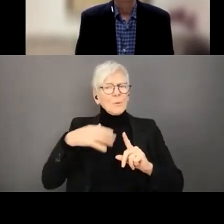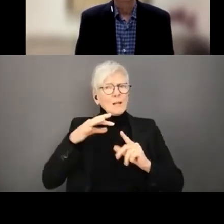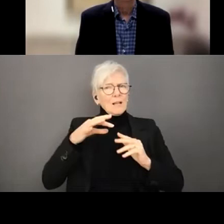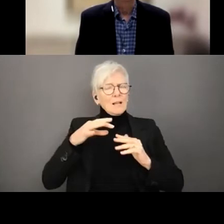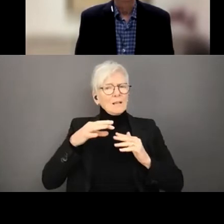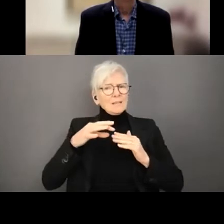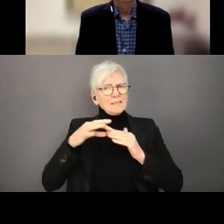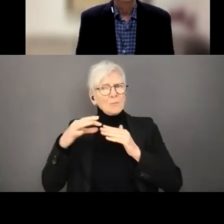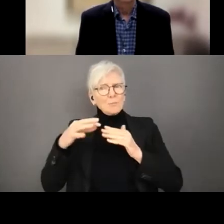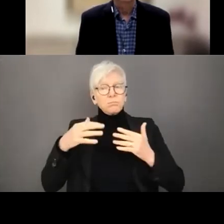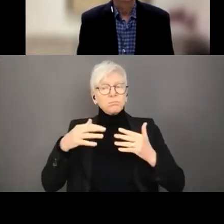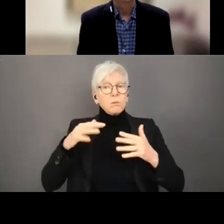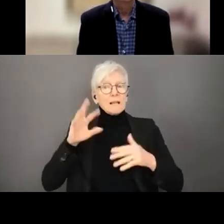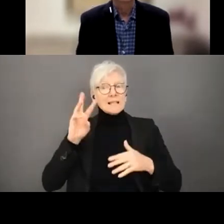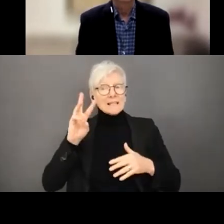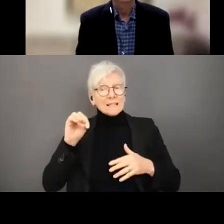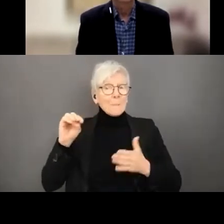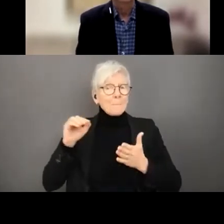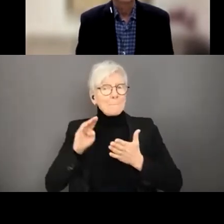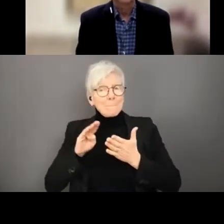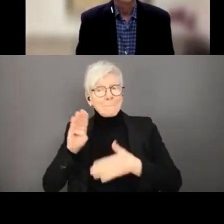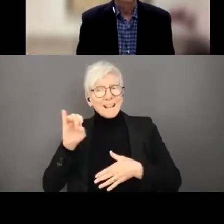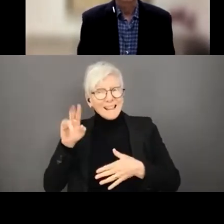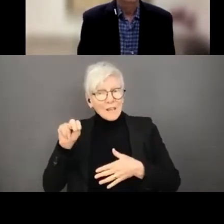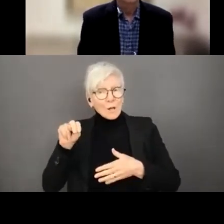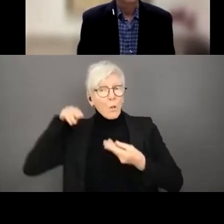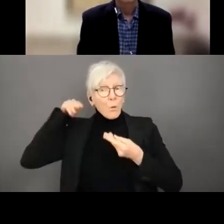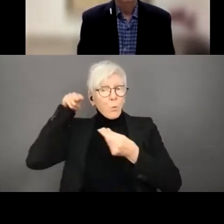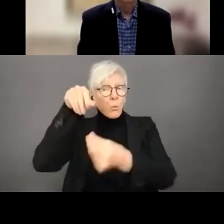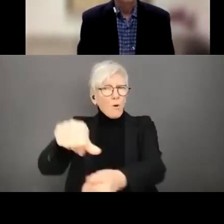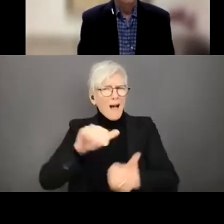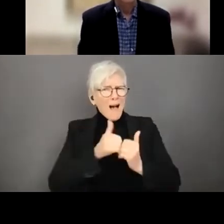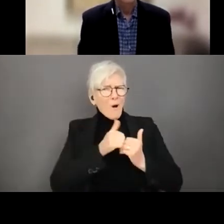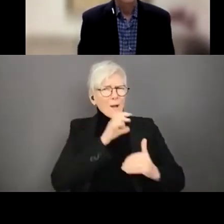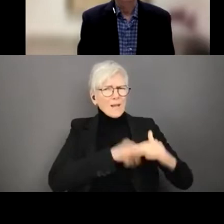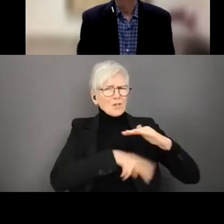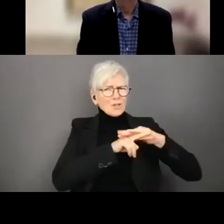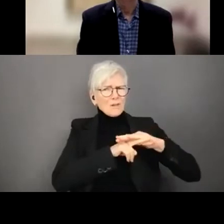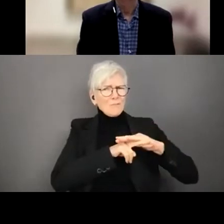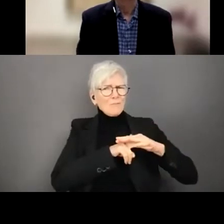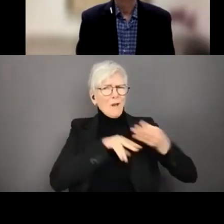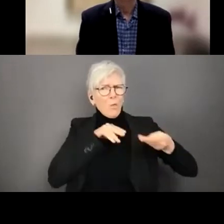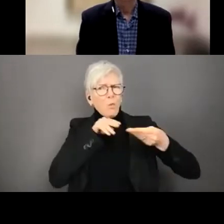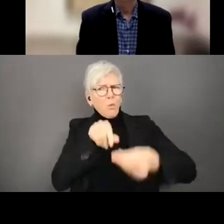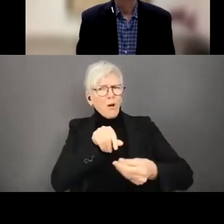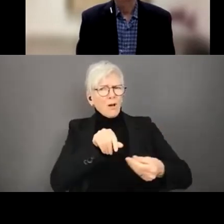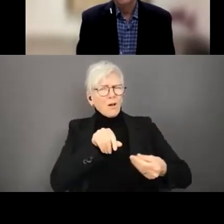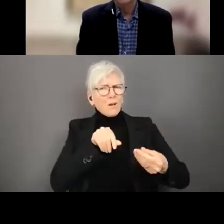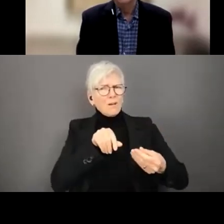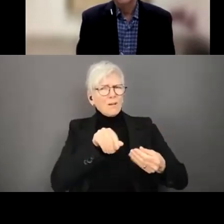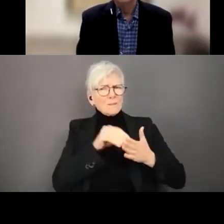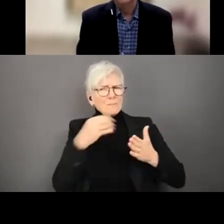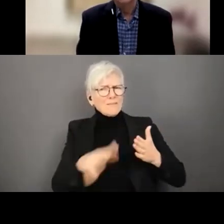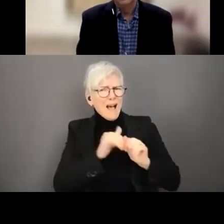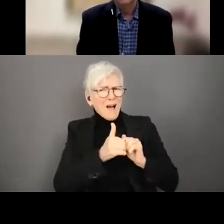$60 billion healthcare costs? Well, I can honestly tell you, in the minute